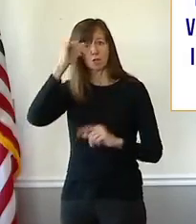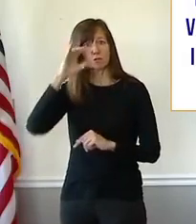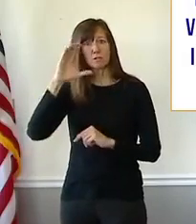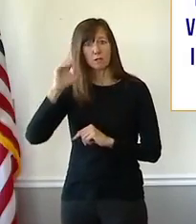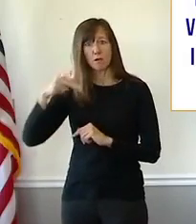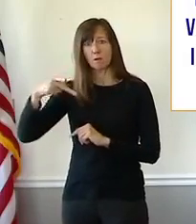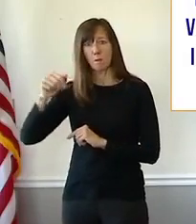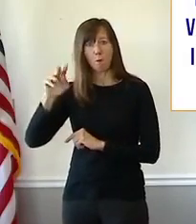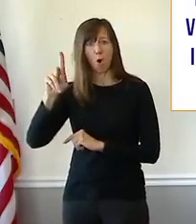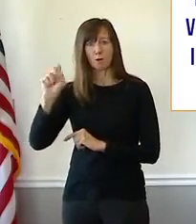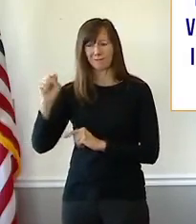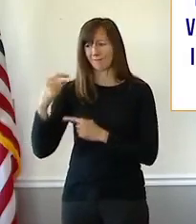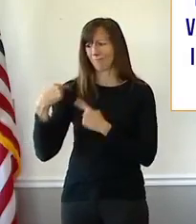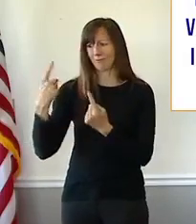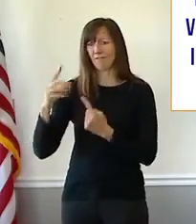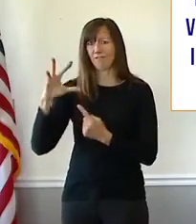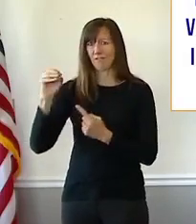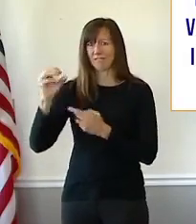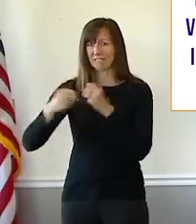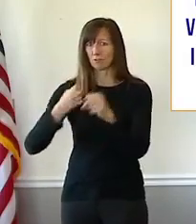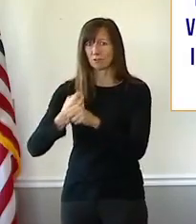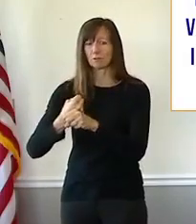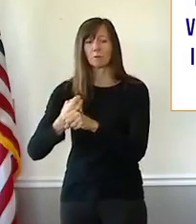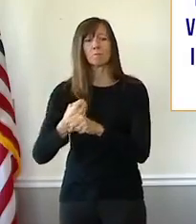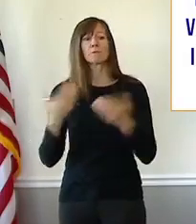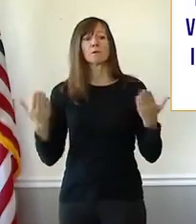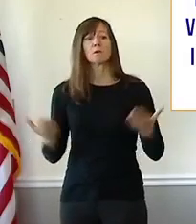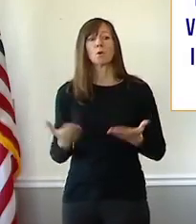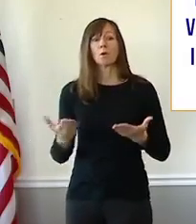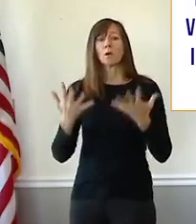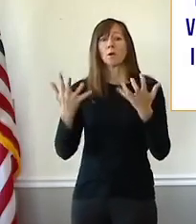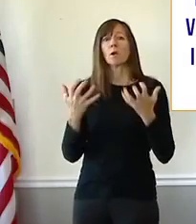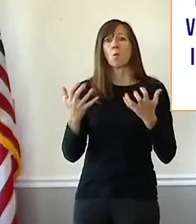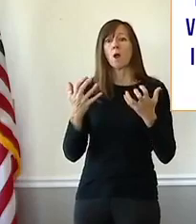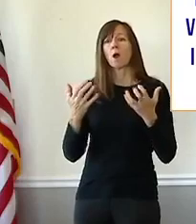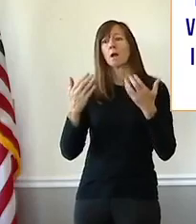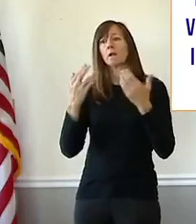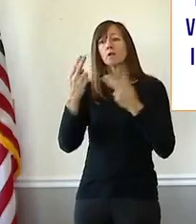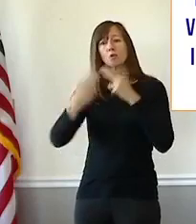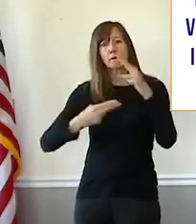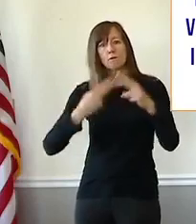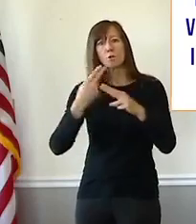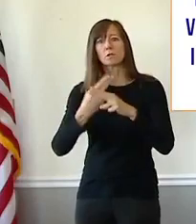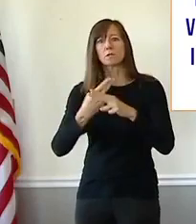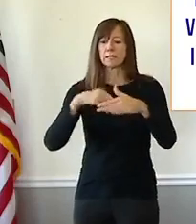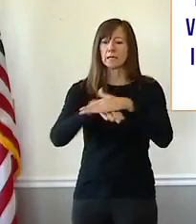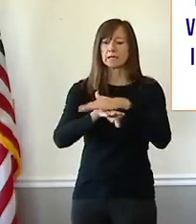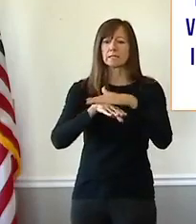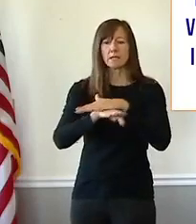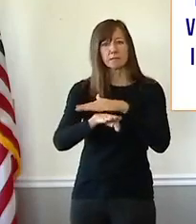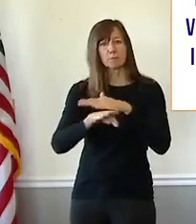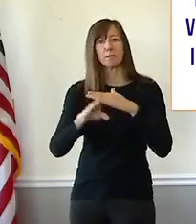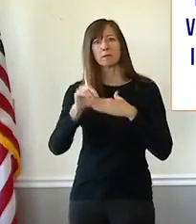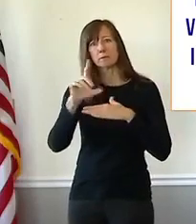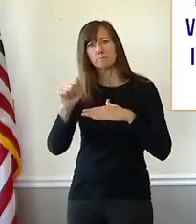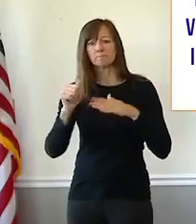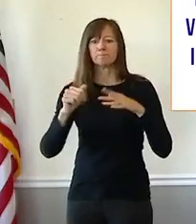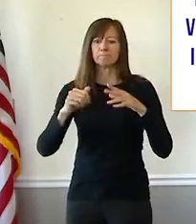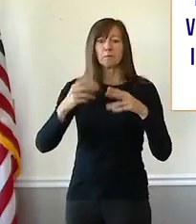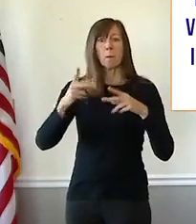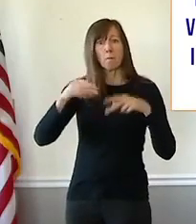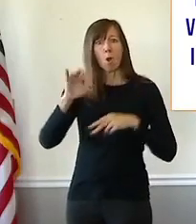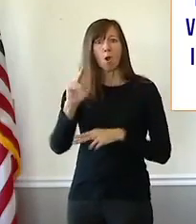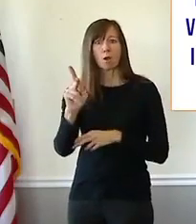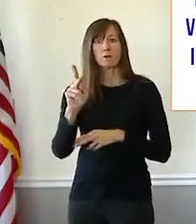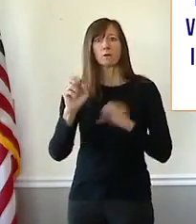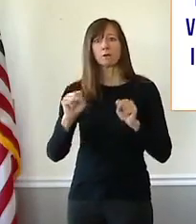Our goal here is to create a universally accessible park, passive park, trails, viewing areas, locations